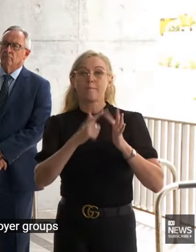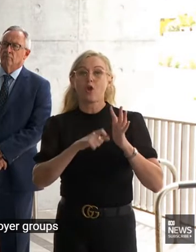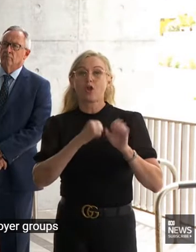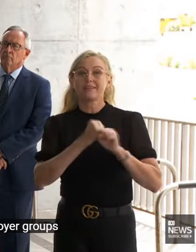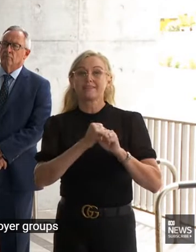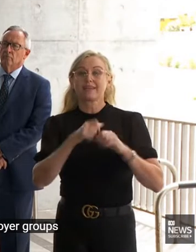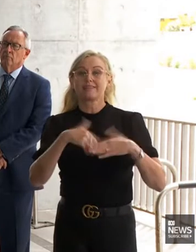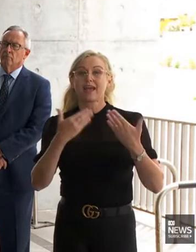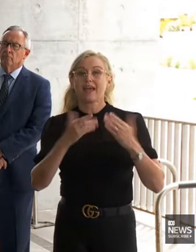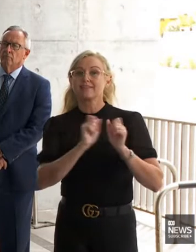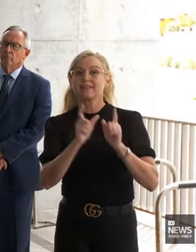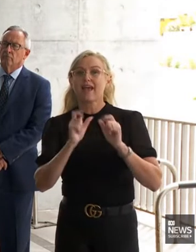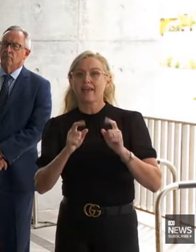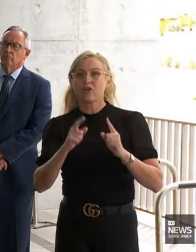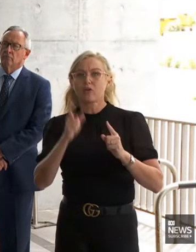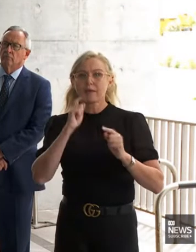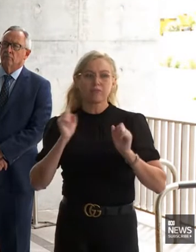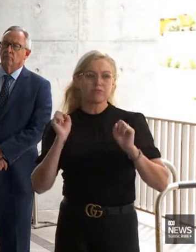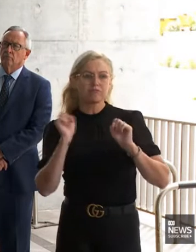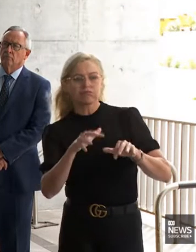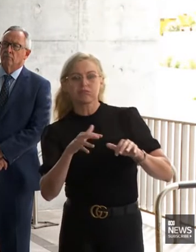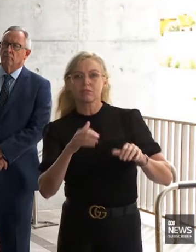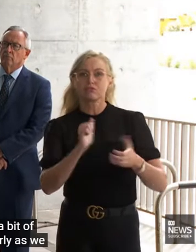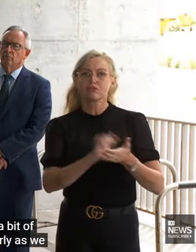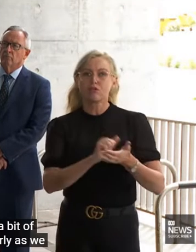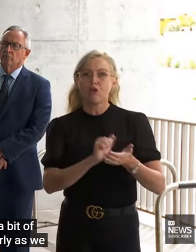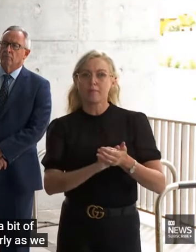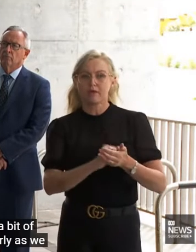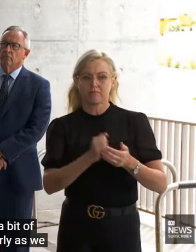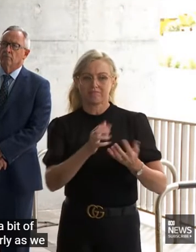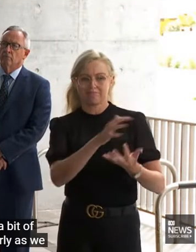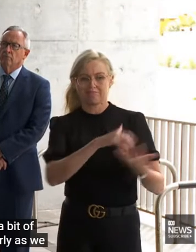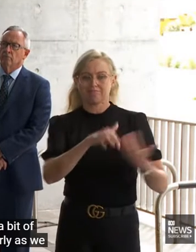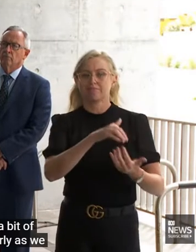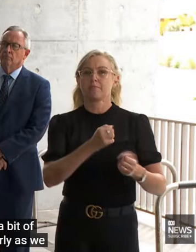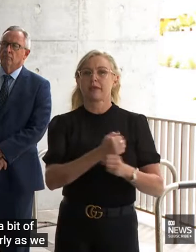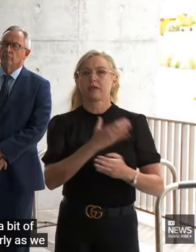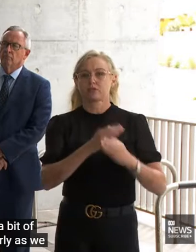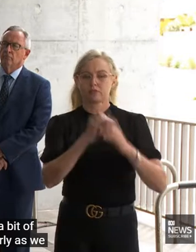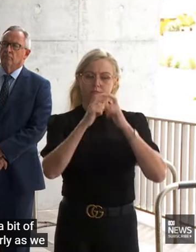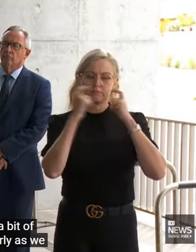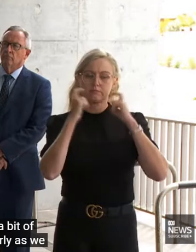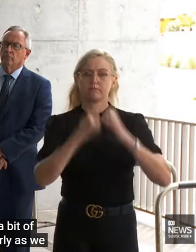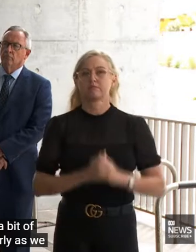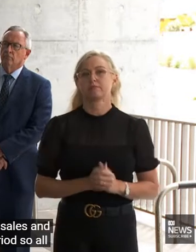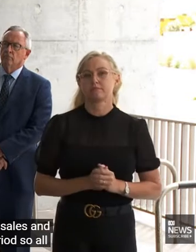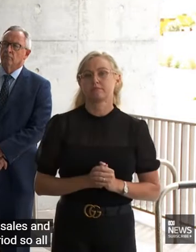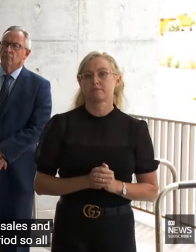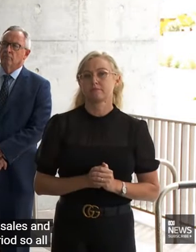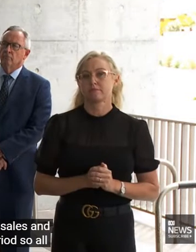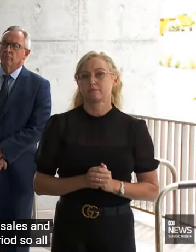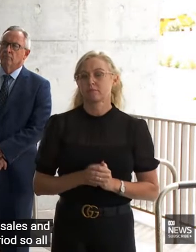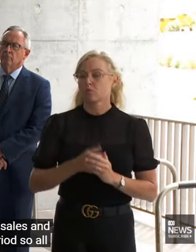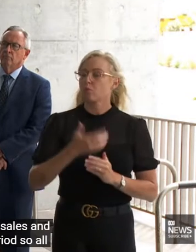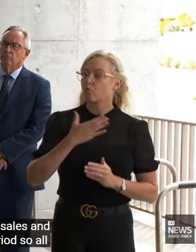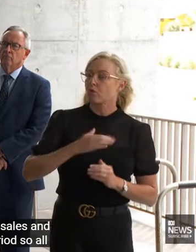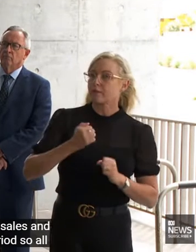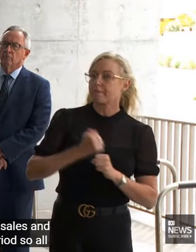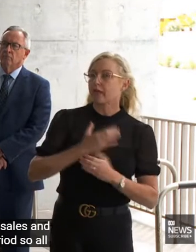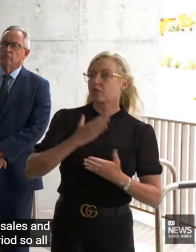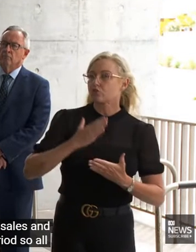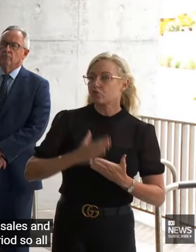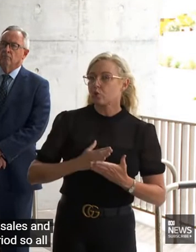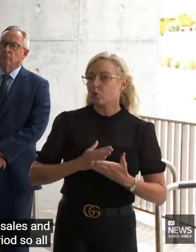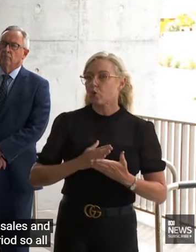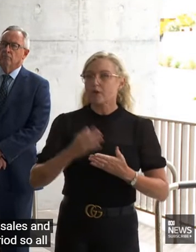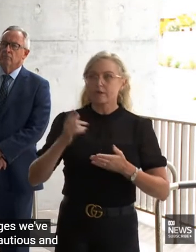period. So all in all, I think the changes we've made are modest, cautious and precautionary, just to ensure as these case